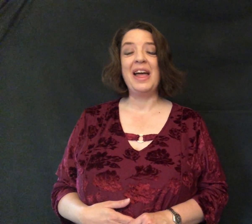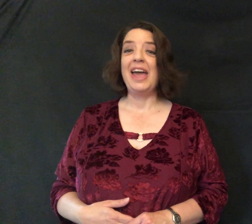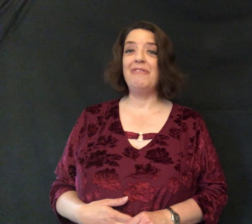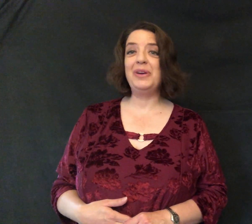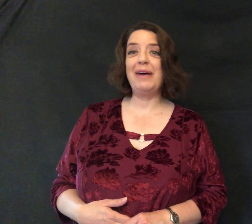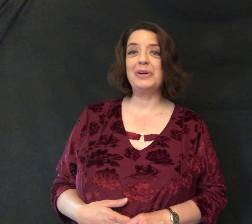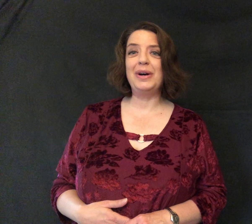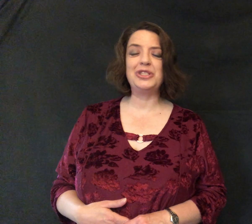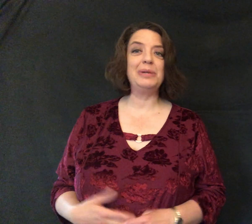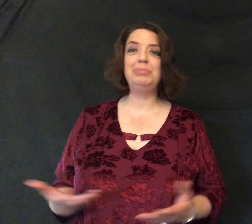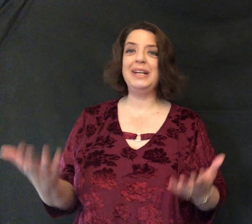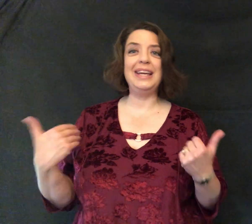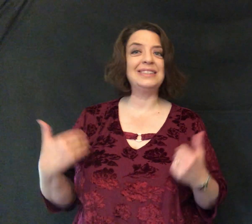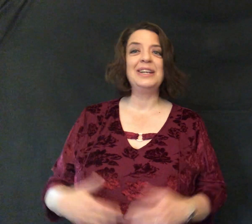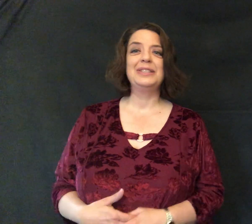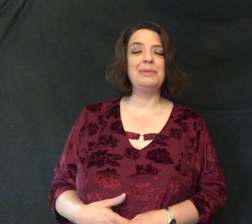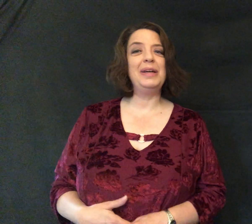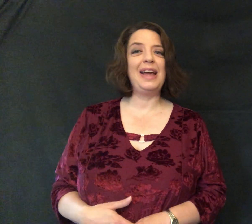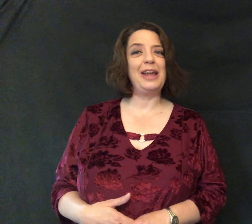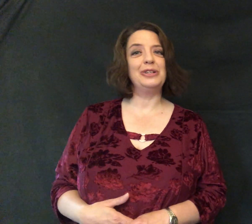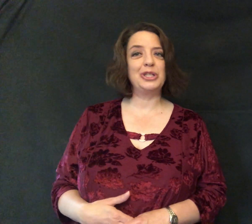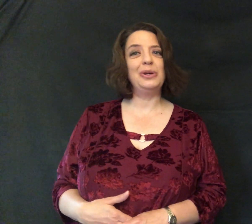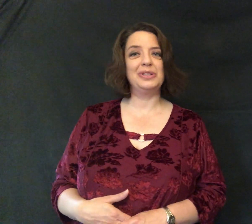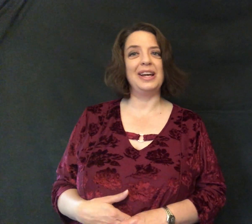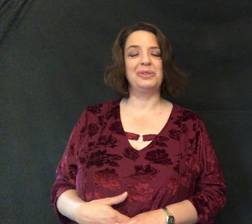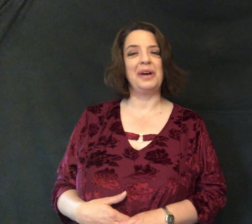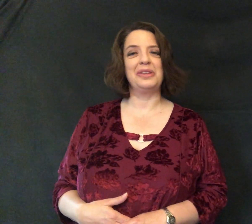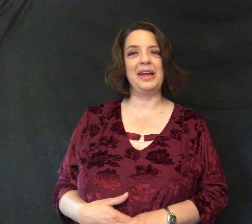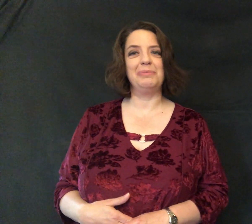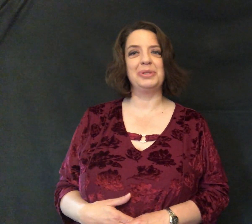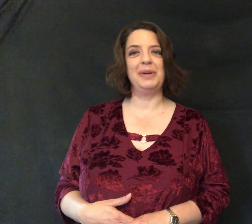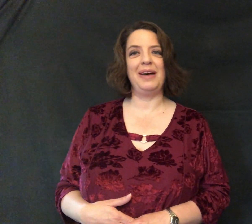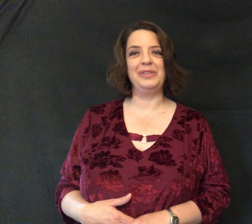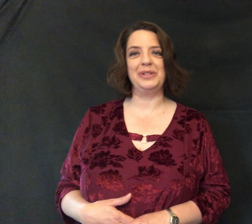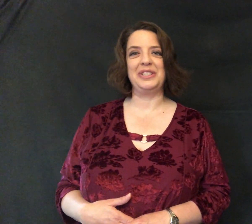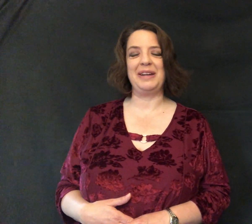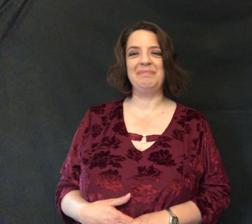later. If you have a question, please submit it and I'll show you signs for other animals we haven't learned yet.